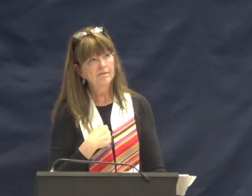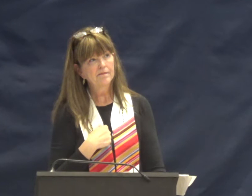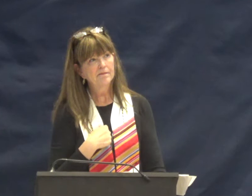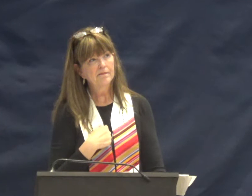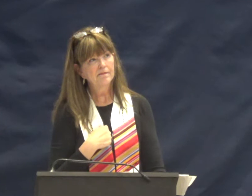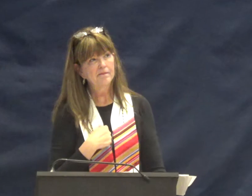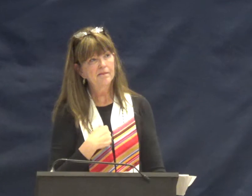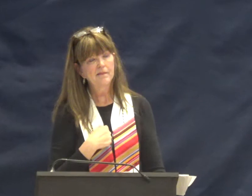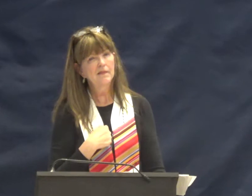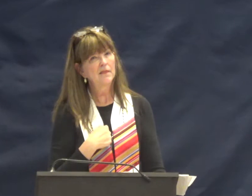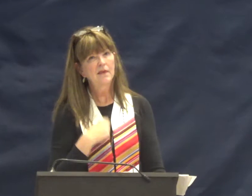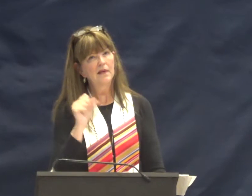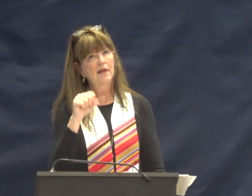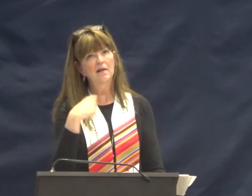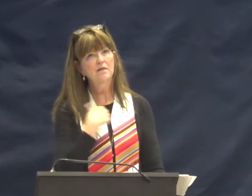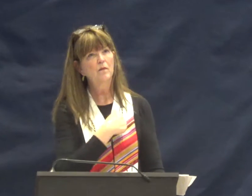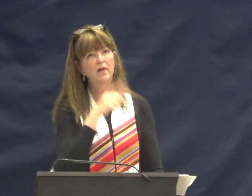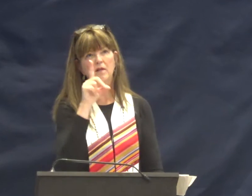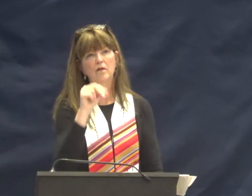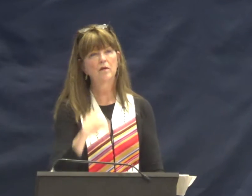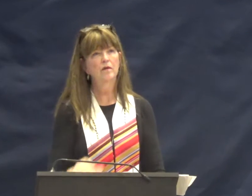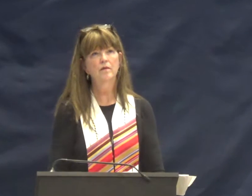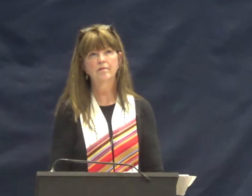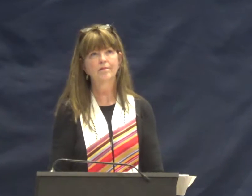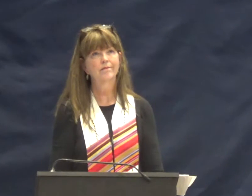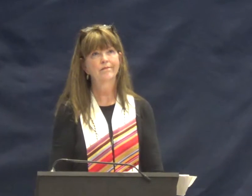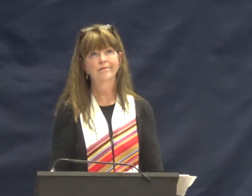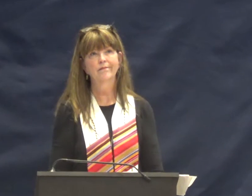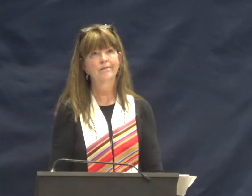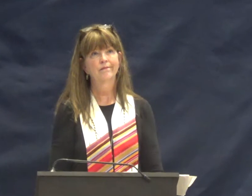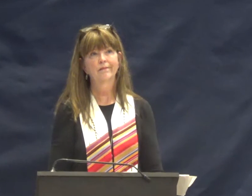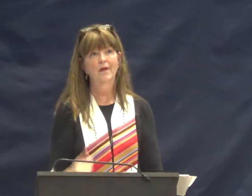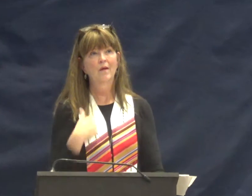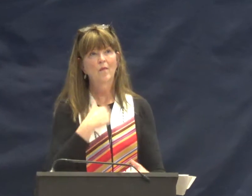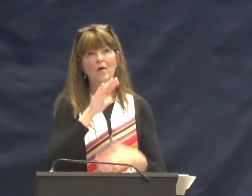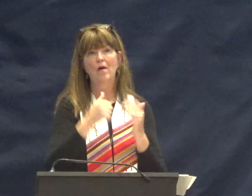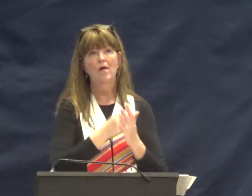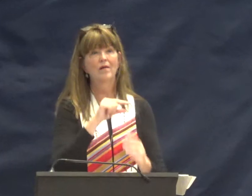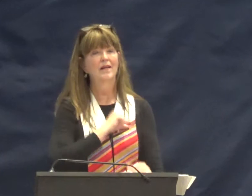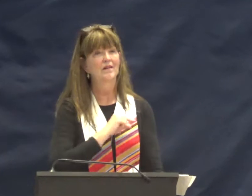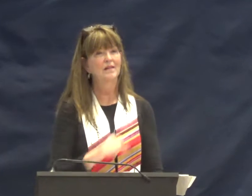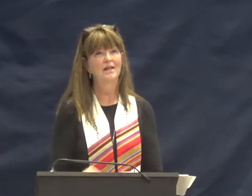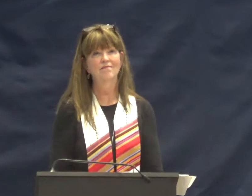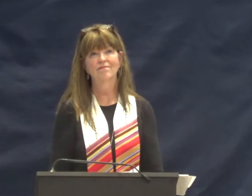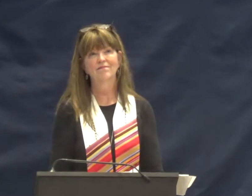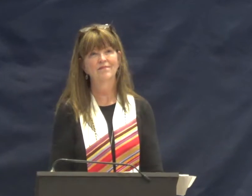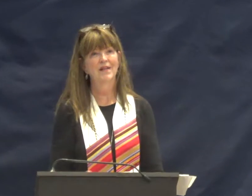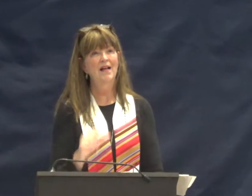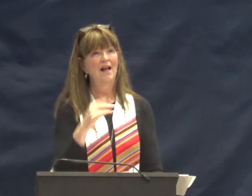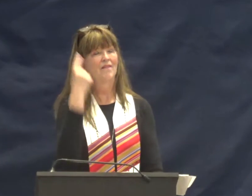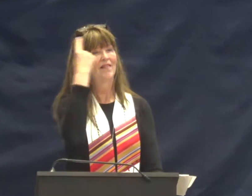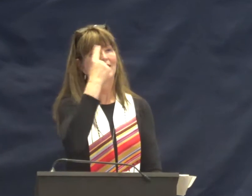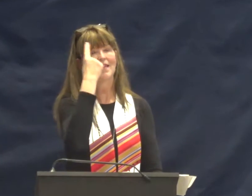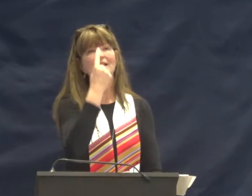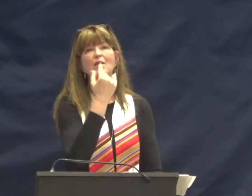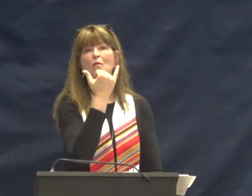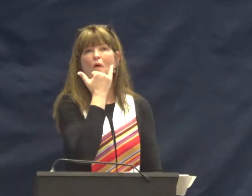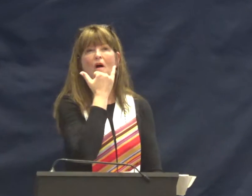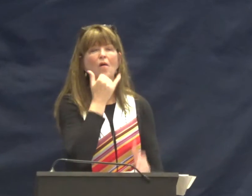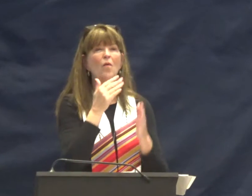I don't believe it. And I just looked at this person and said, well, yeah, we do. We all are guilty of that,